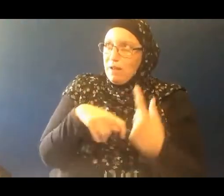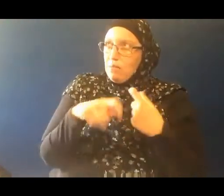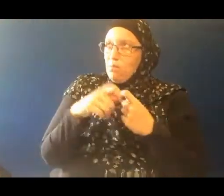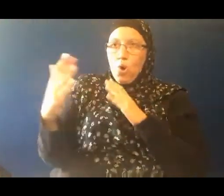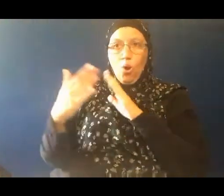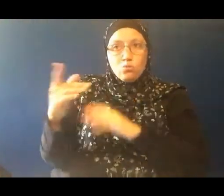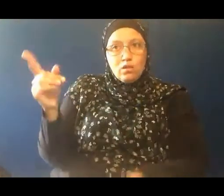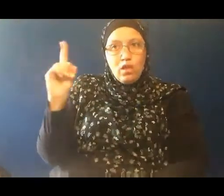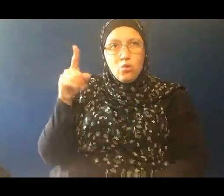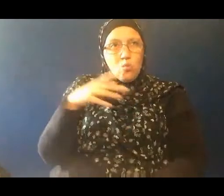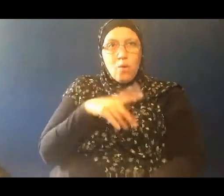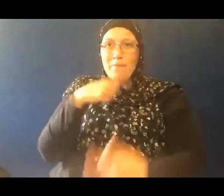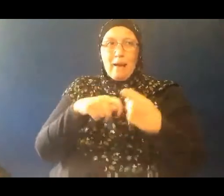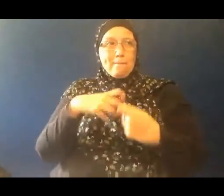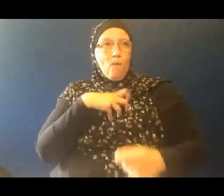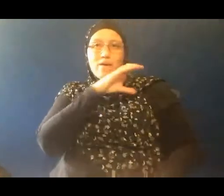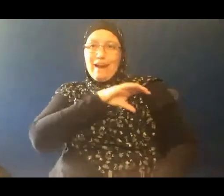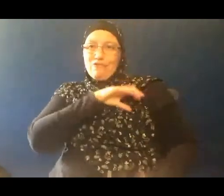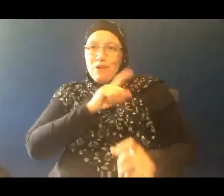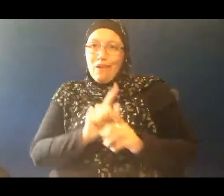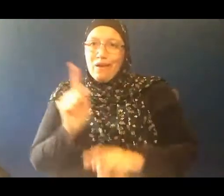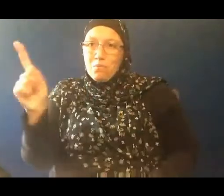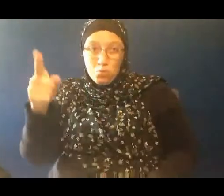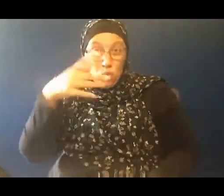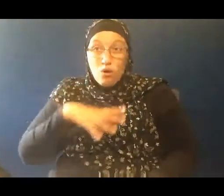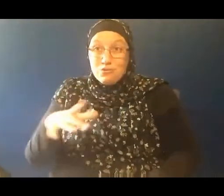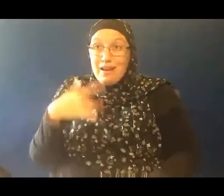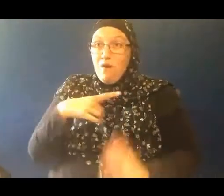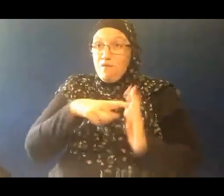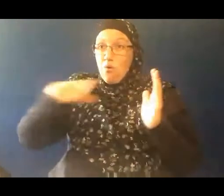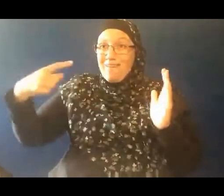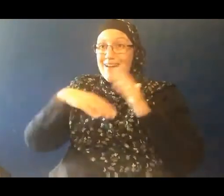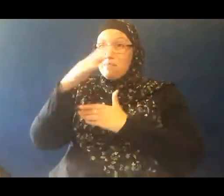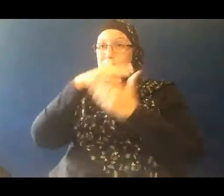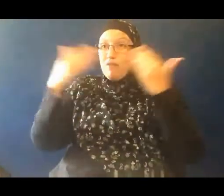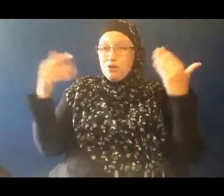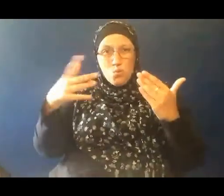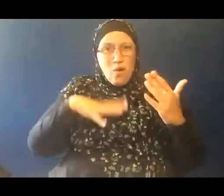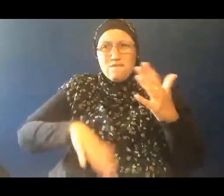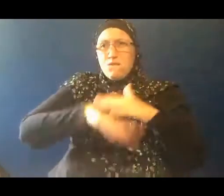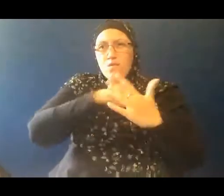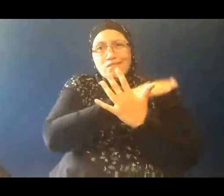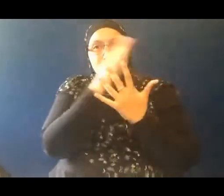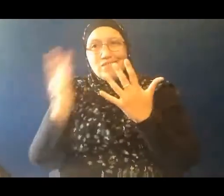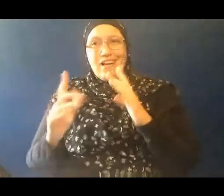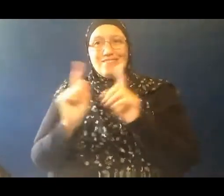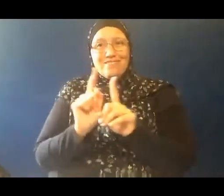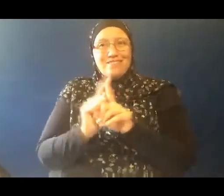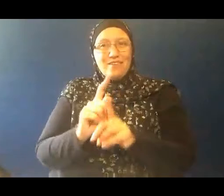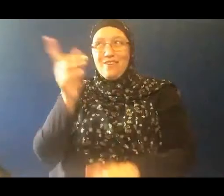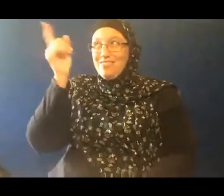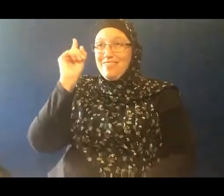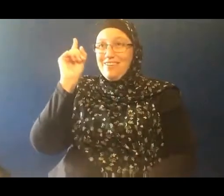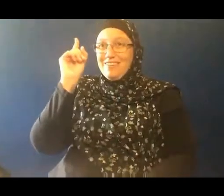Huh? Don't you want to have all the virtues? There is only one way to do it. You need to be patient. Unless you